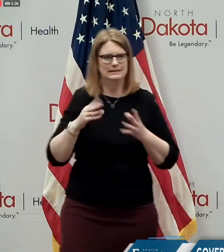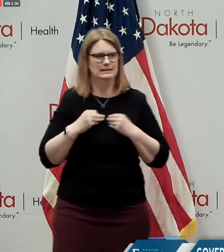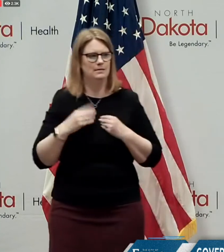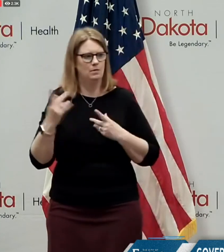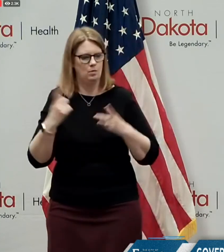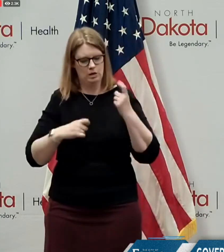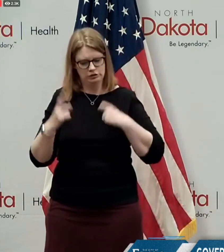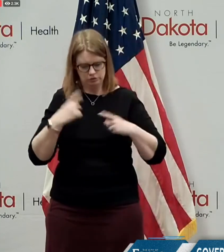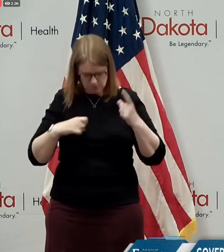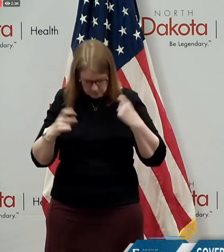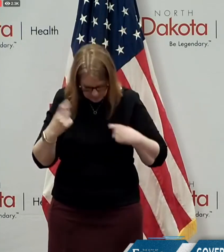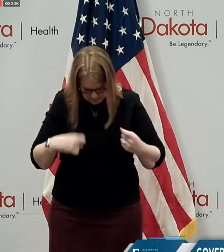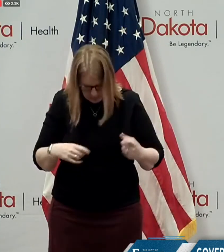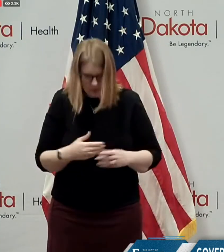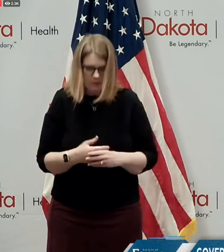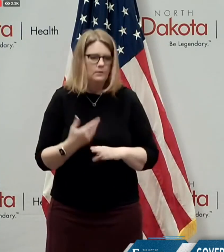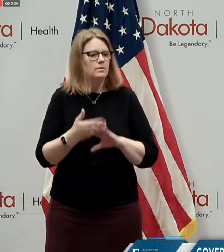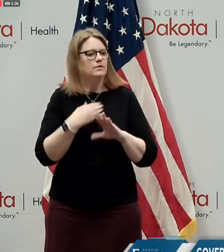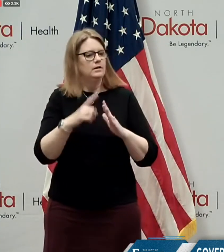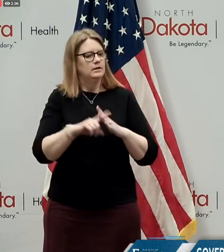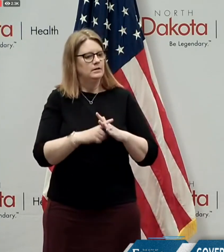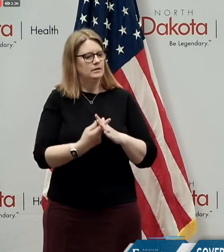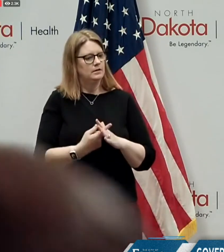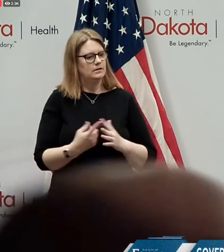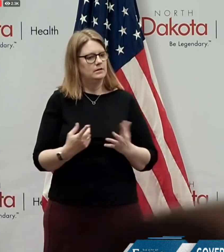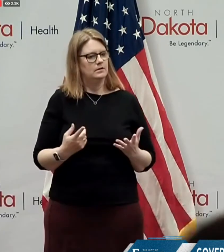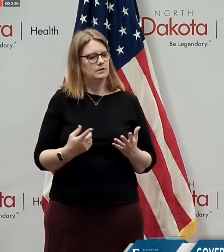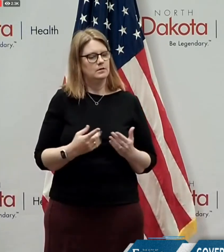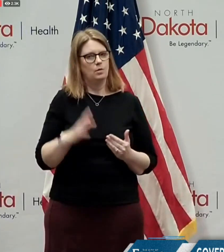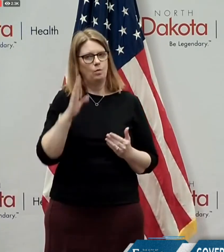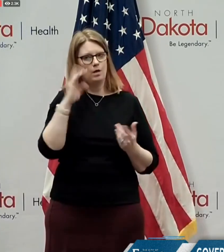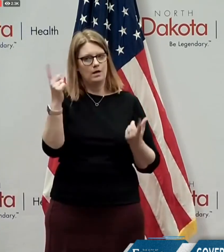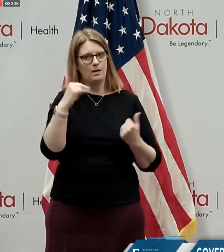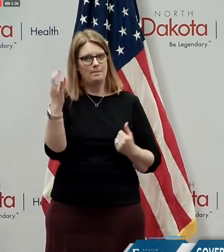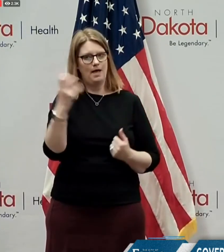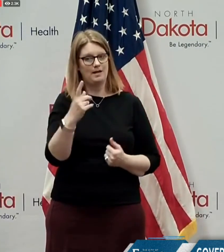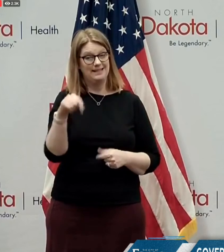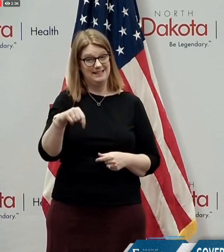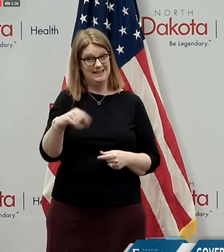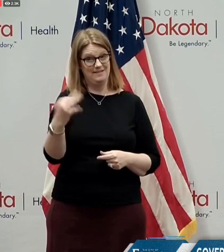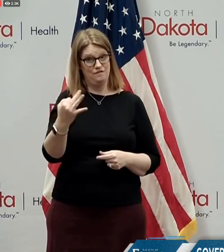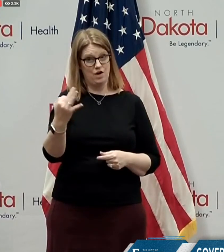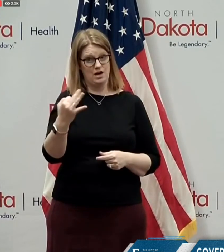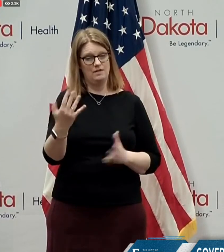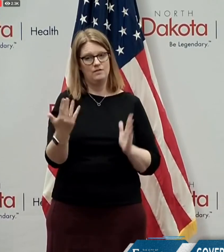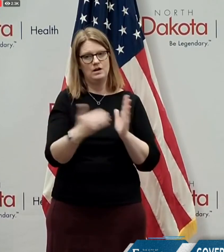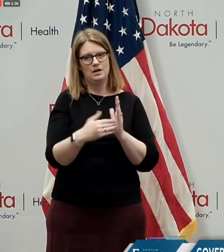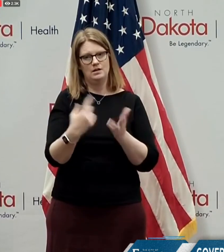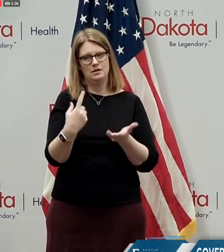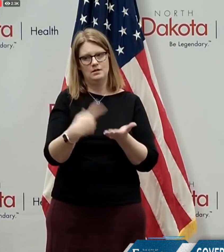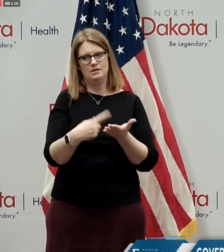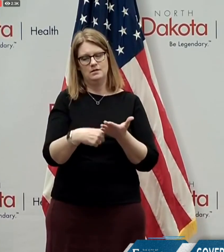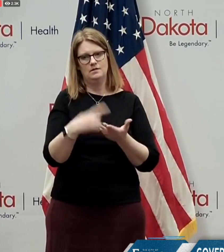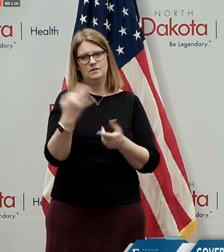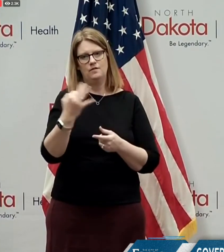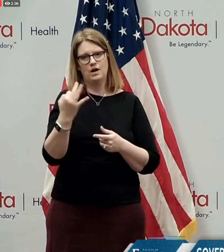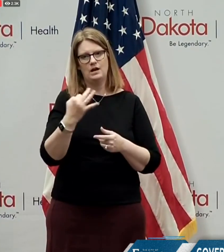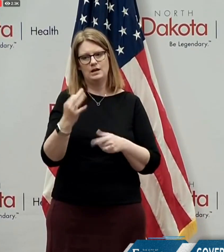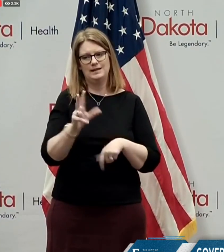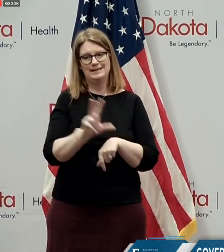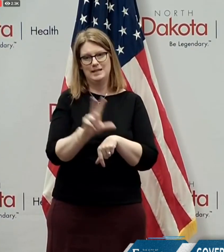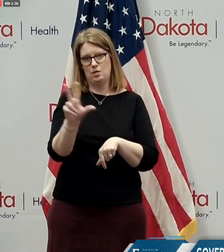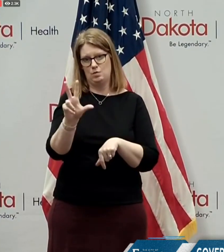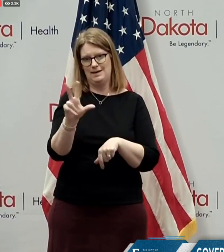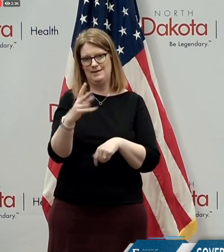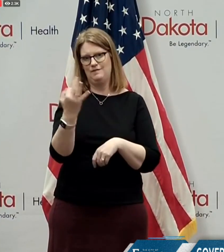questions. But before I kick to that, I do want to say we are going to be back here on Friday for another briefing. Friday's briefing is moved up till 3 p.m.